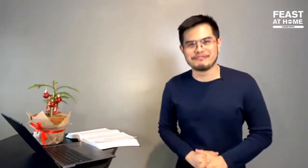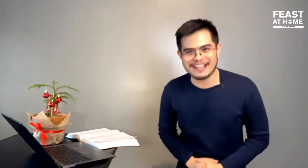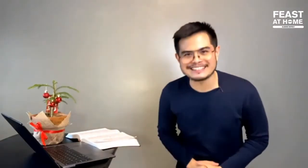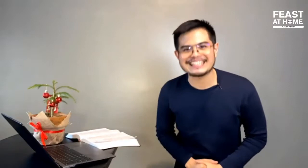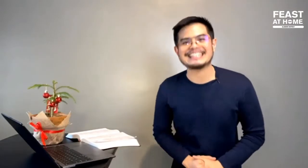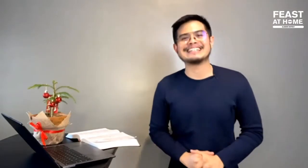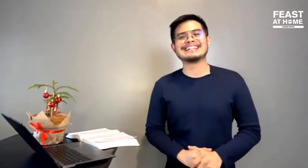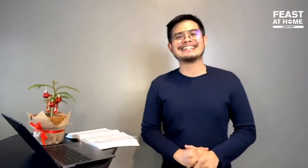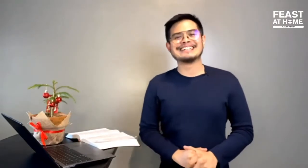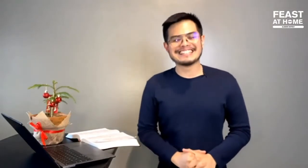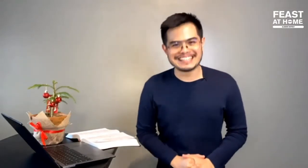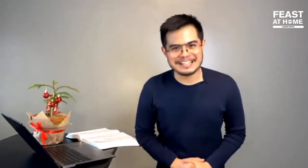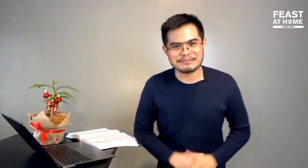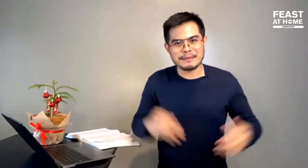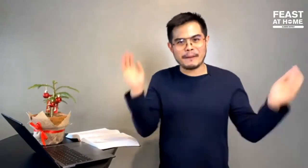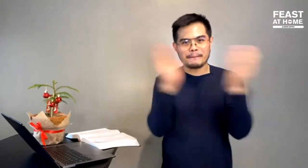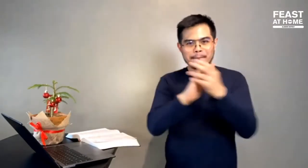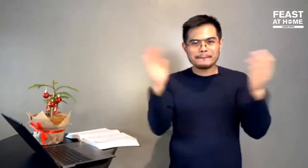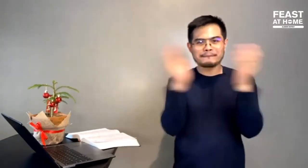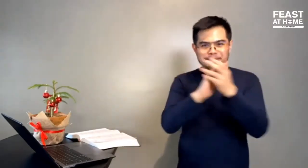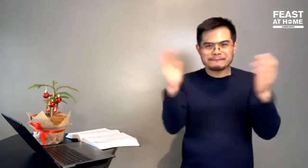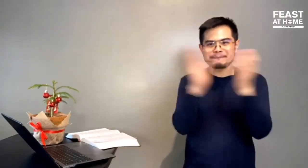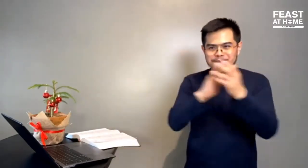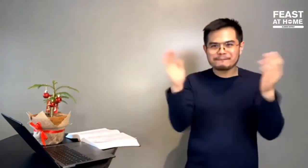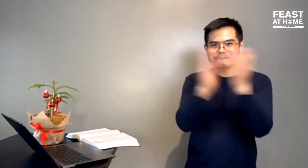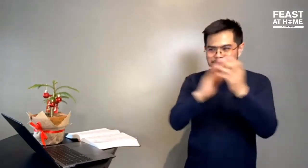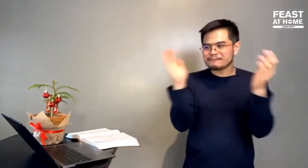Brother Velden Lim. Come on.